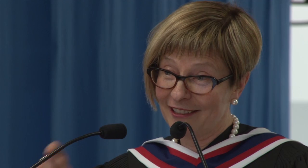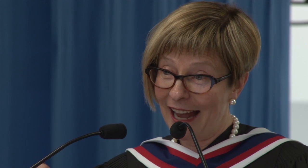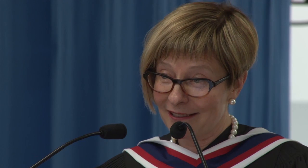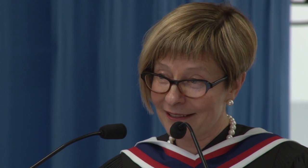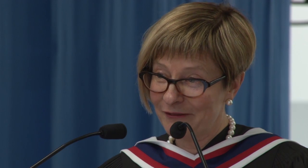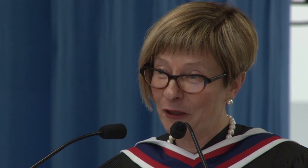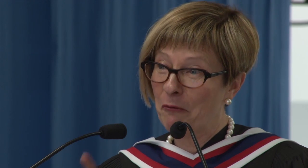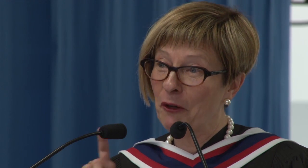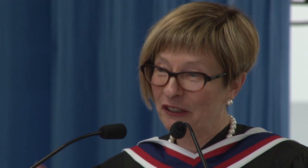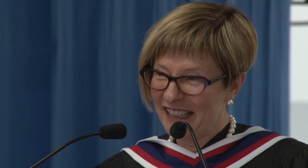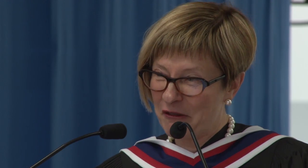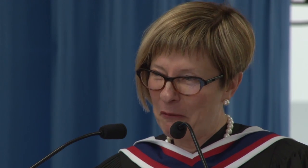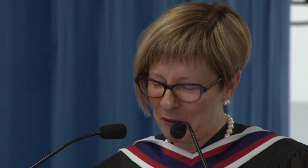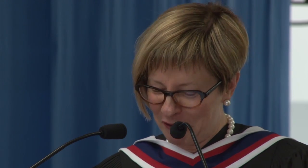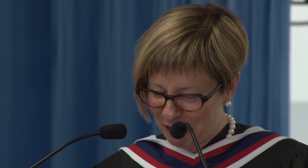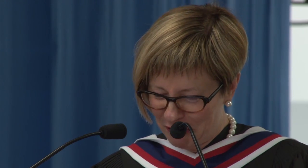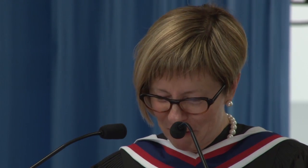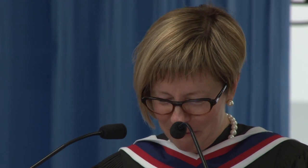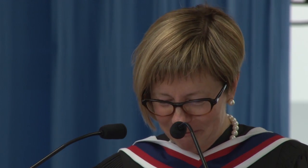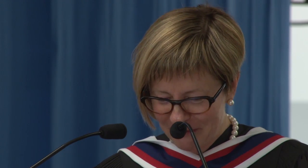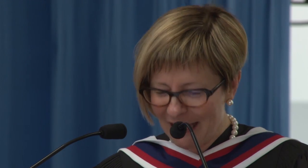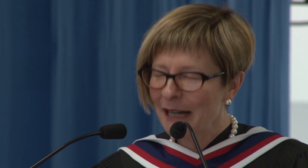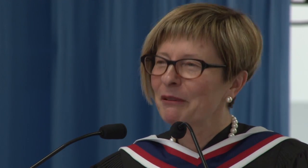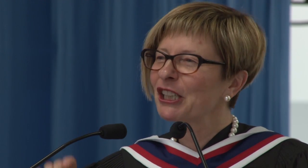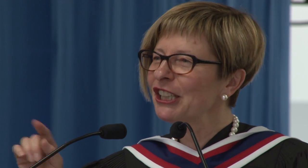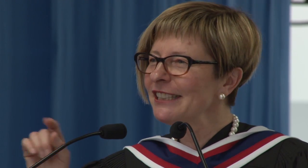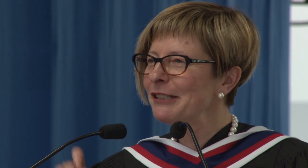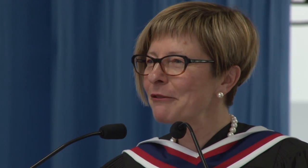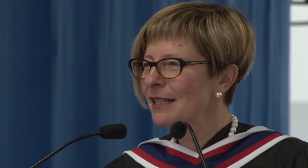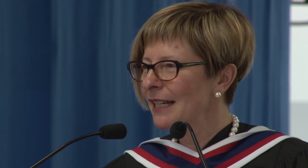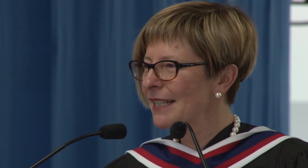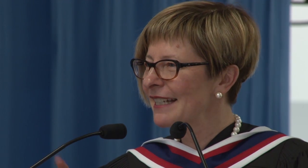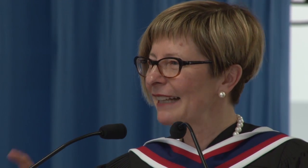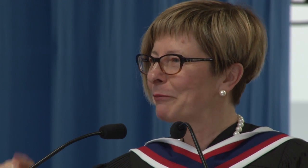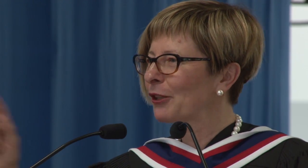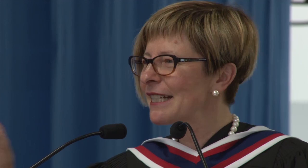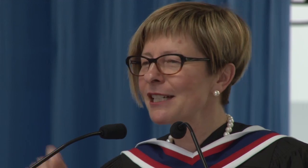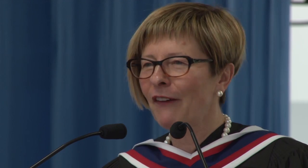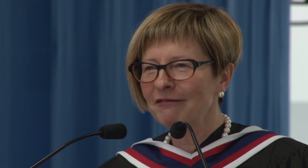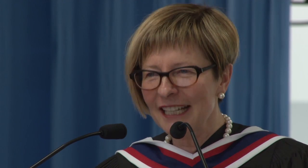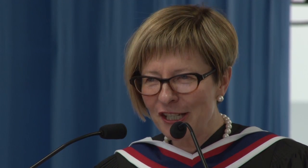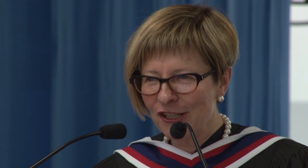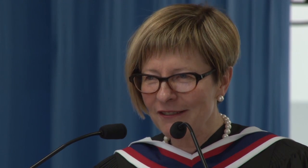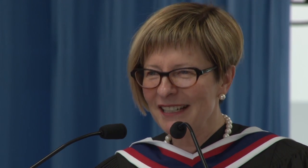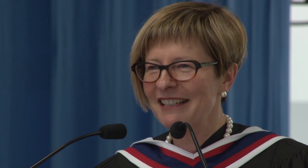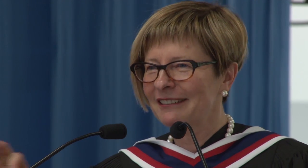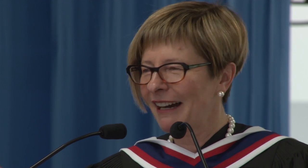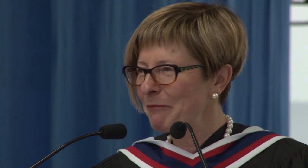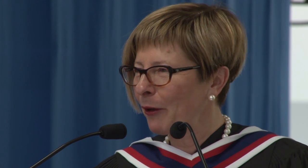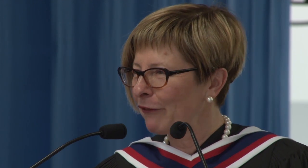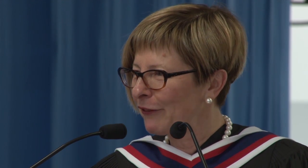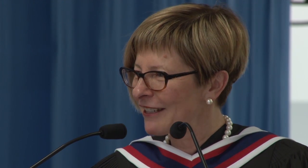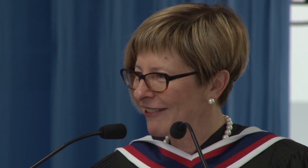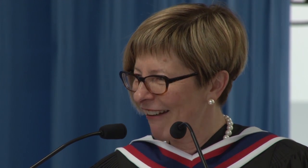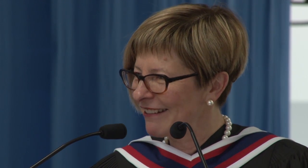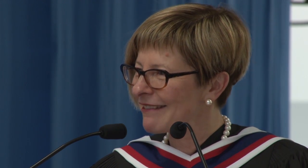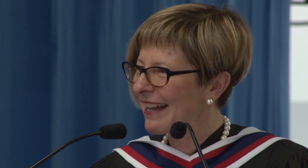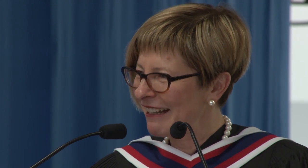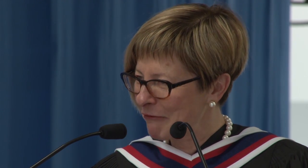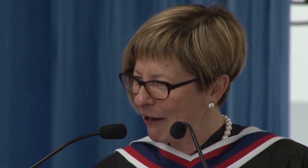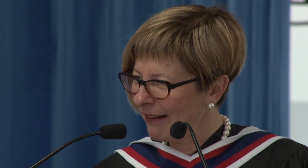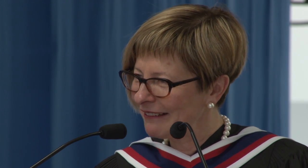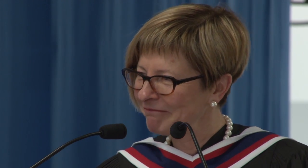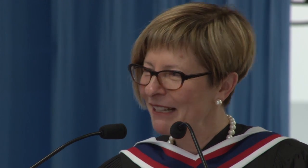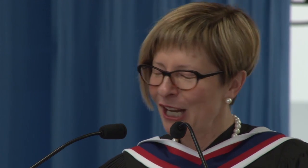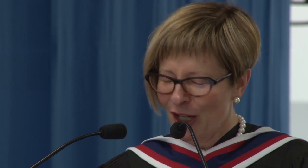can attest the world is open to you. But the good news is that police foundations is a type of science